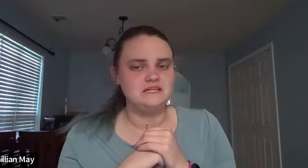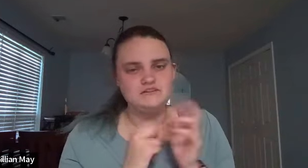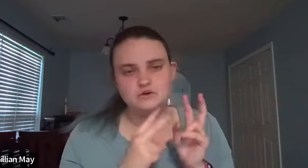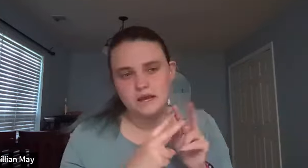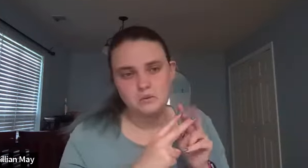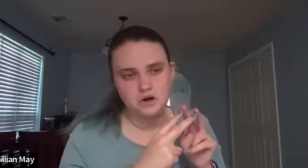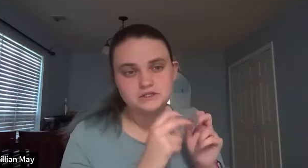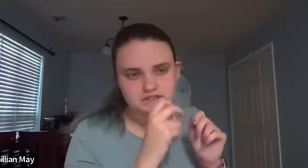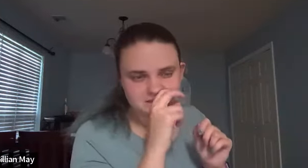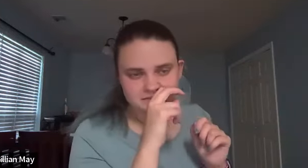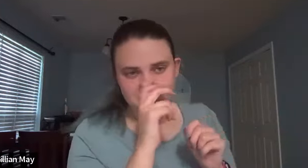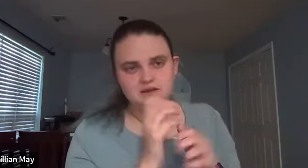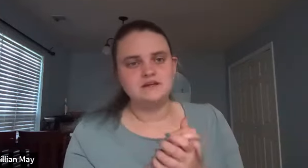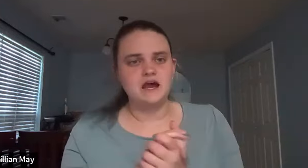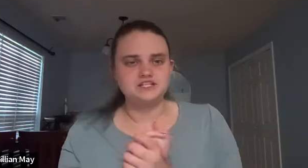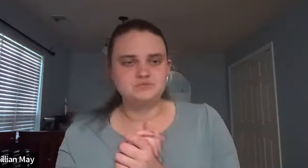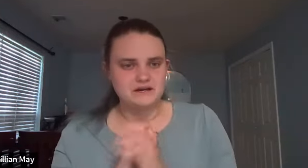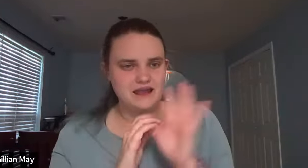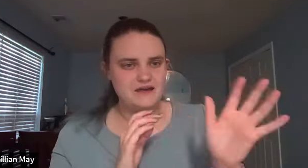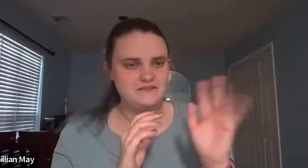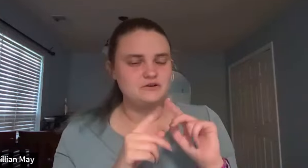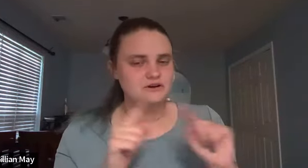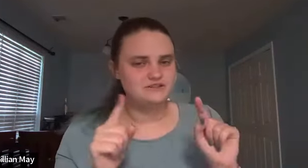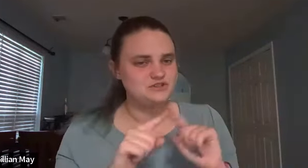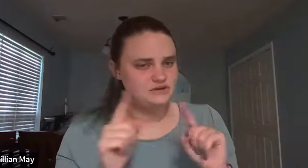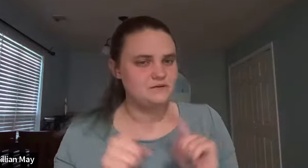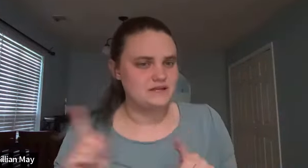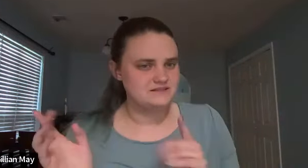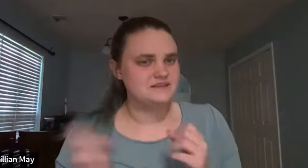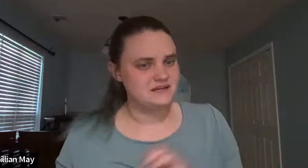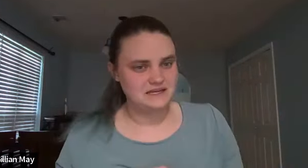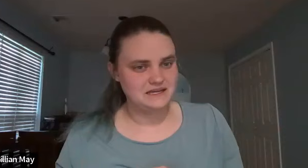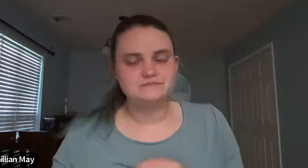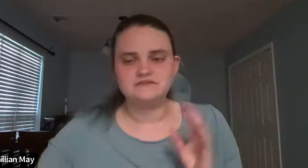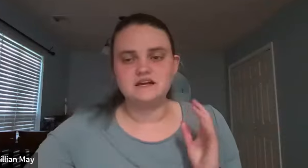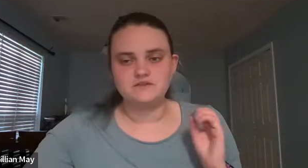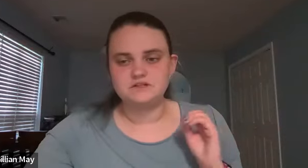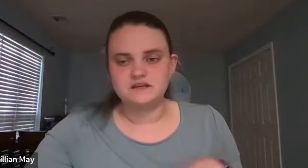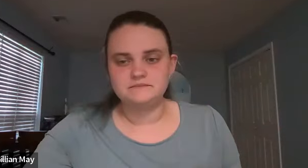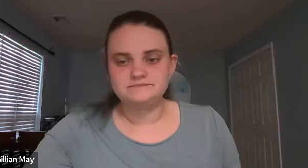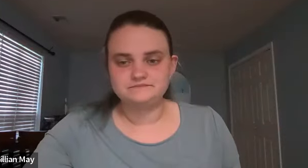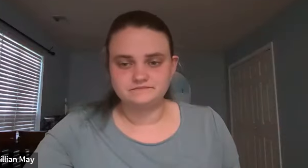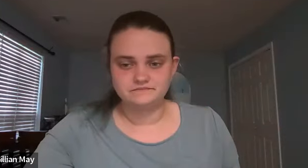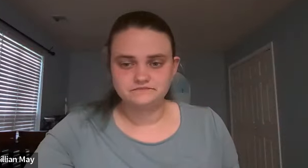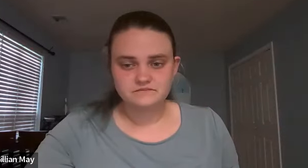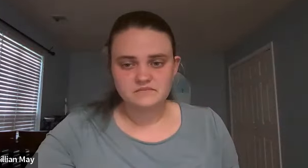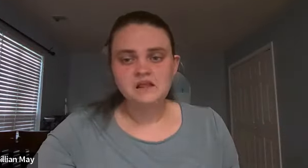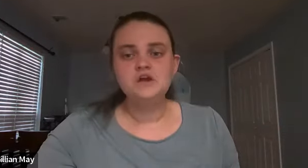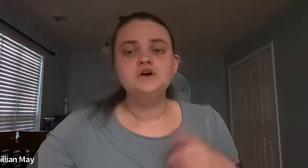Either way works. I just wanted to add that there are those two different ways of signing the word sign. So